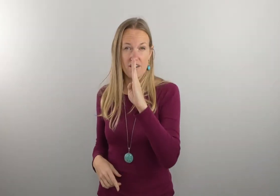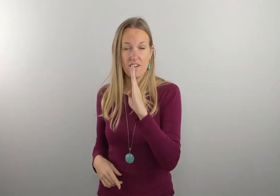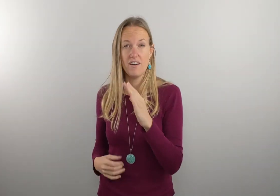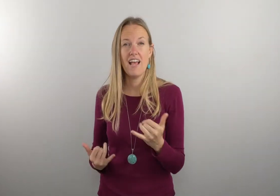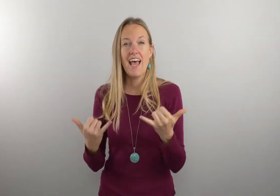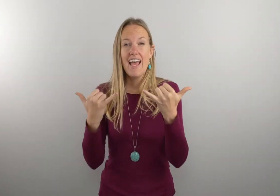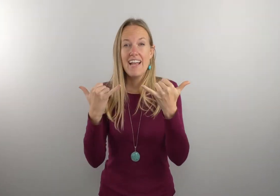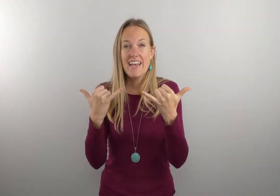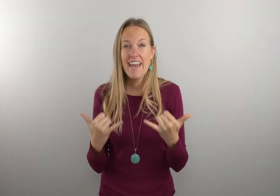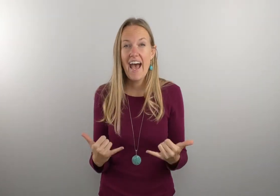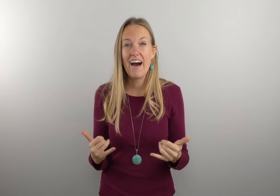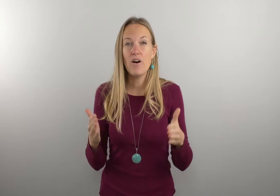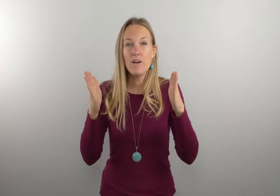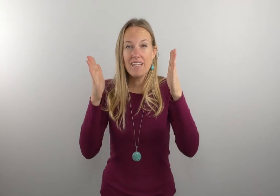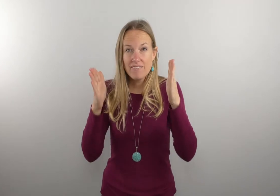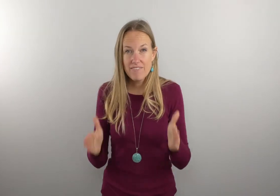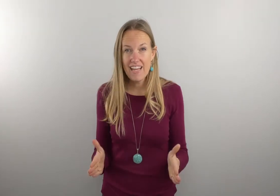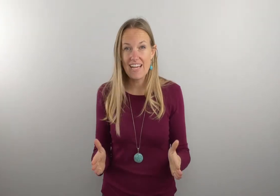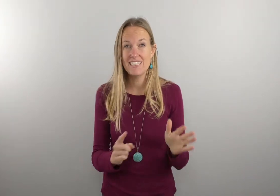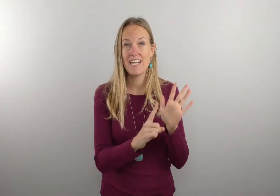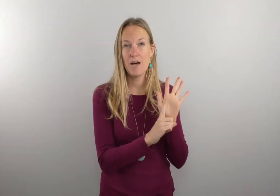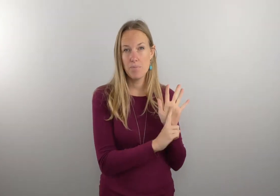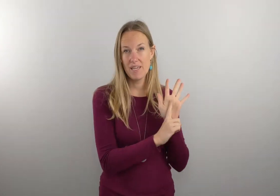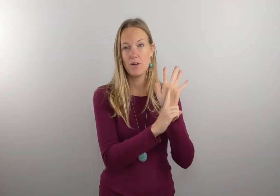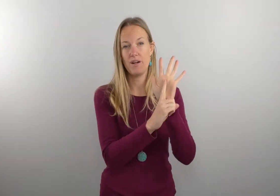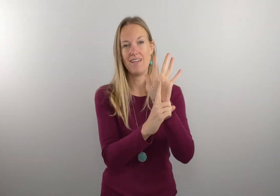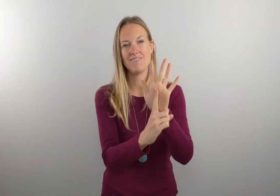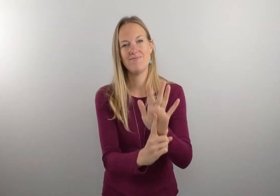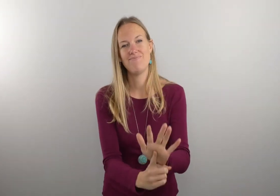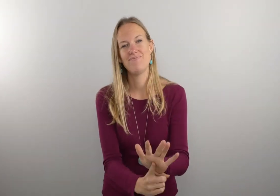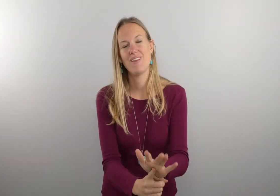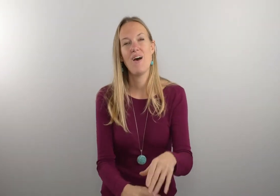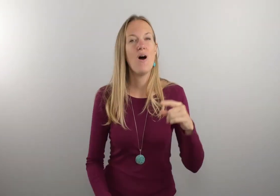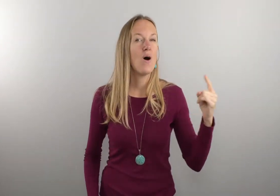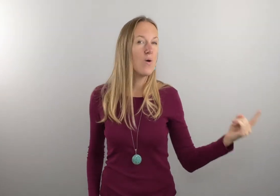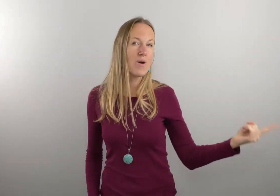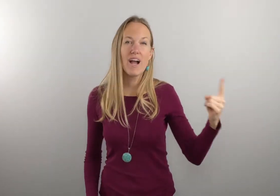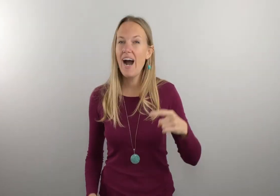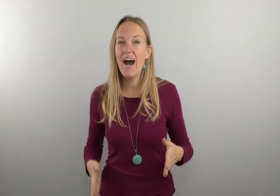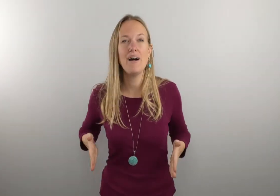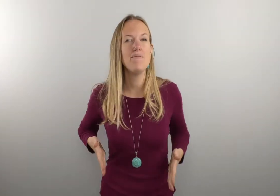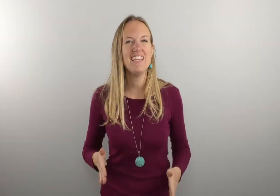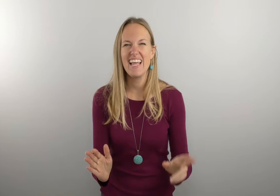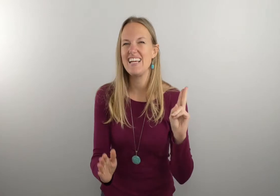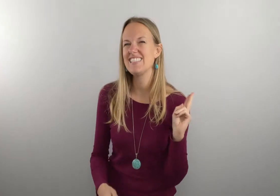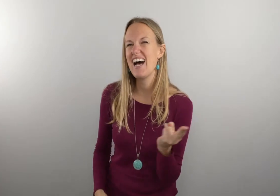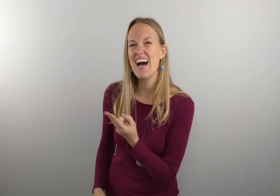Father, now in flesh appearing. O come, let